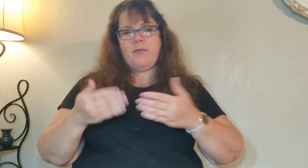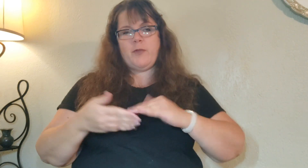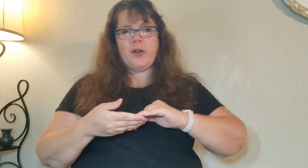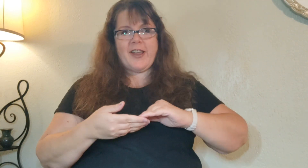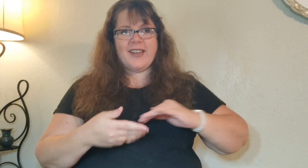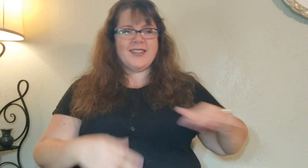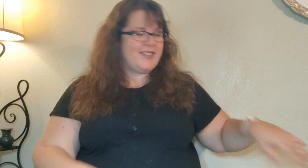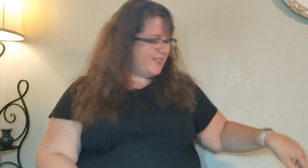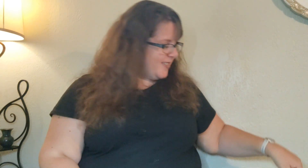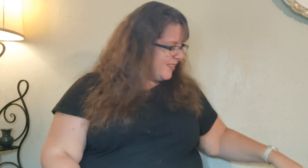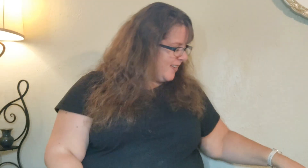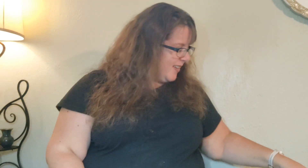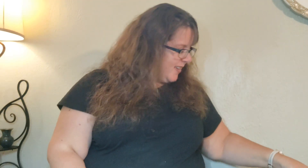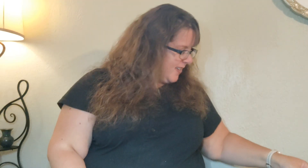your hands.